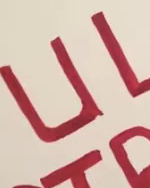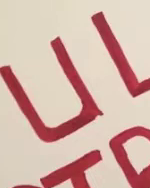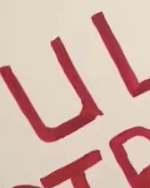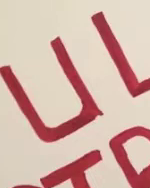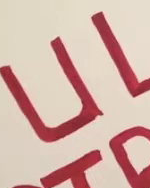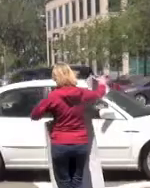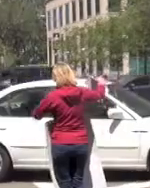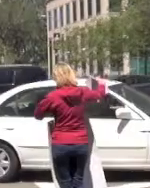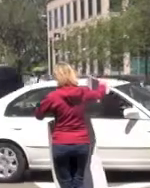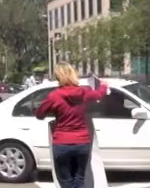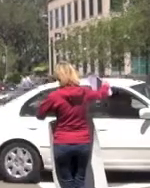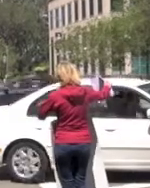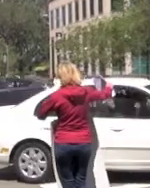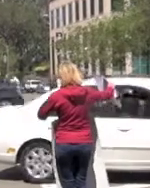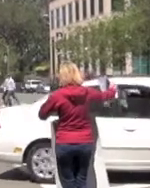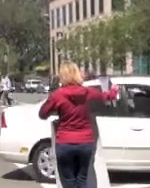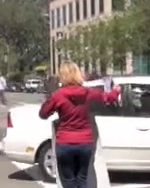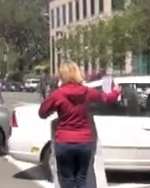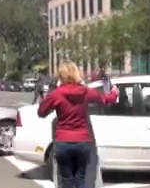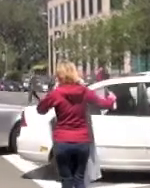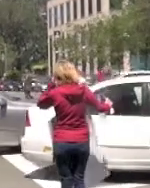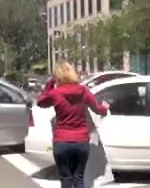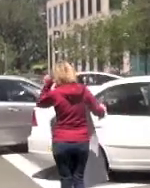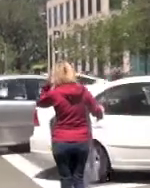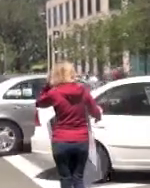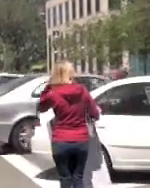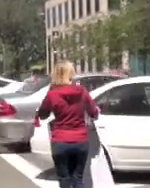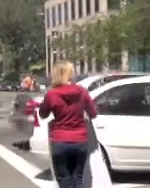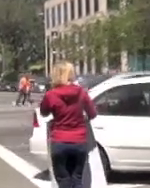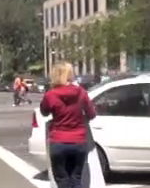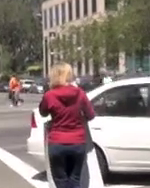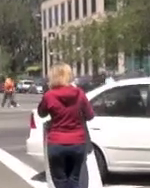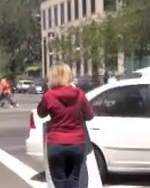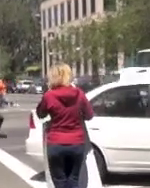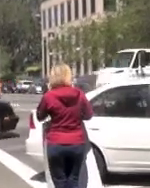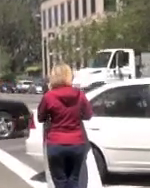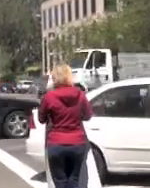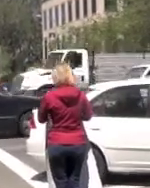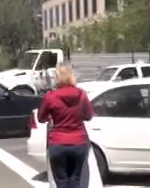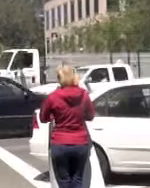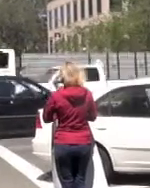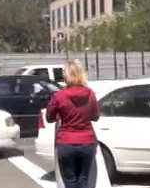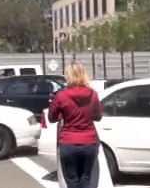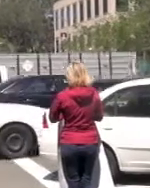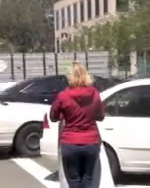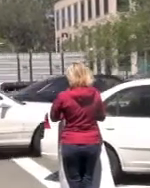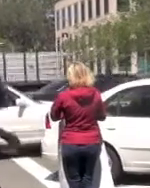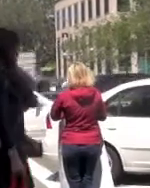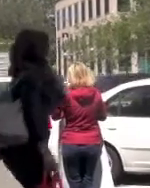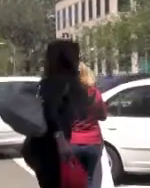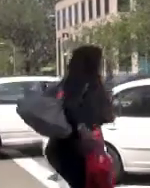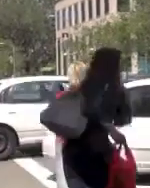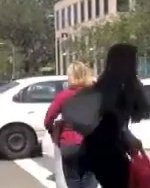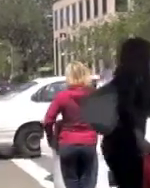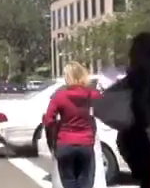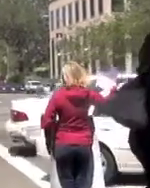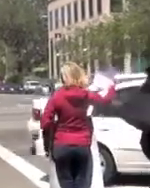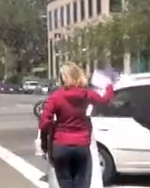it's increase in the amount that we are paying for health care and an increase in the proportion that we are having to pay